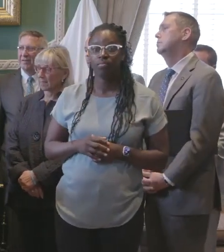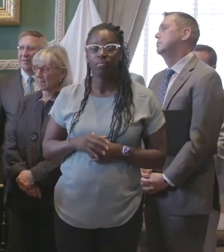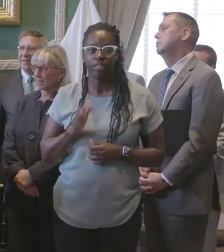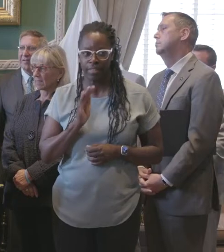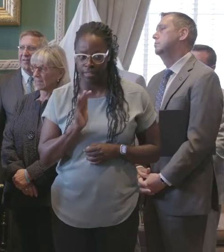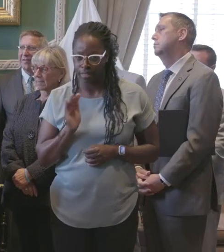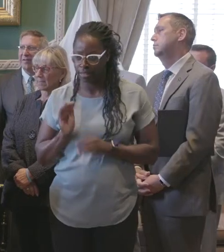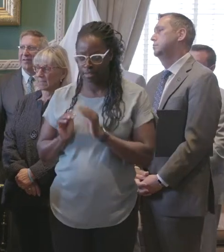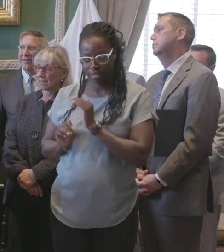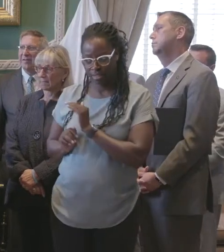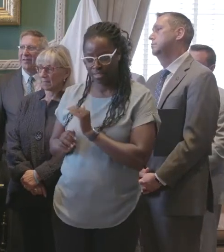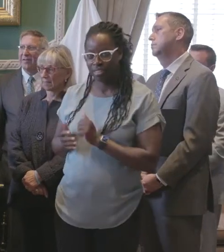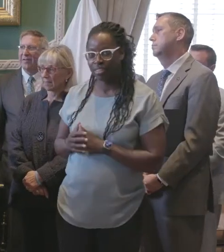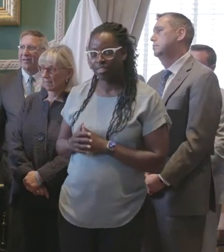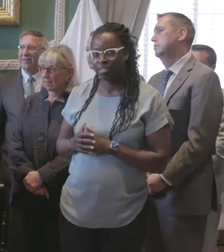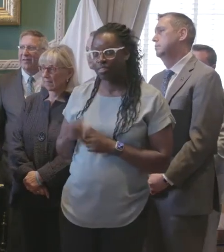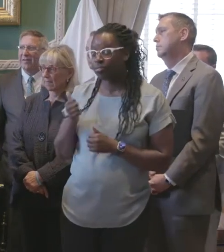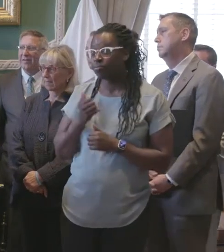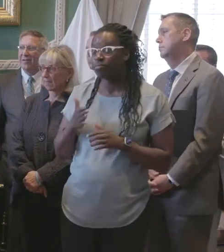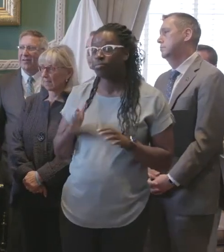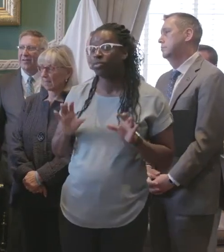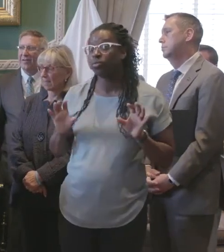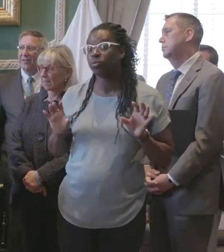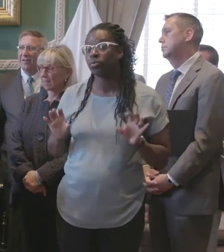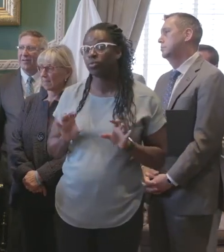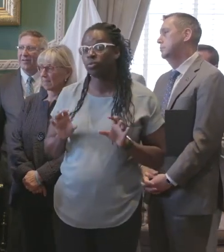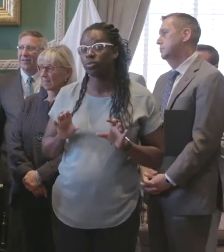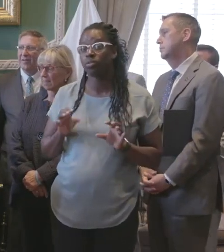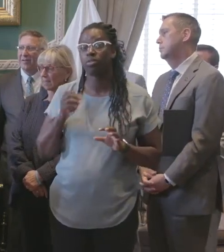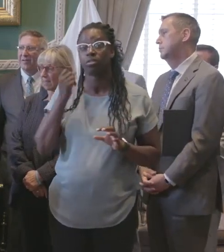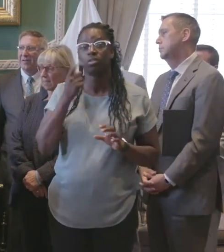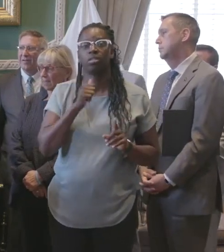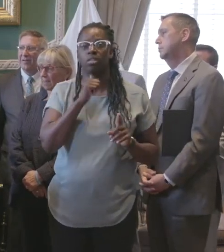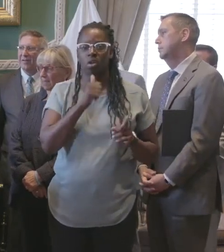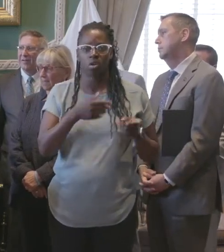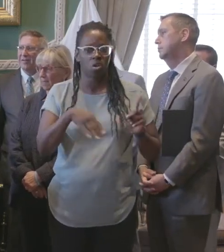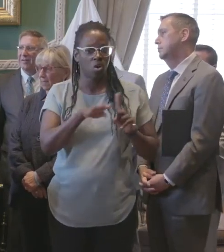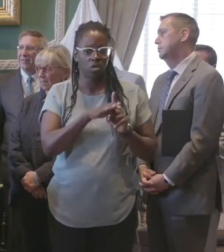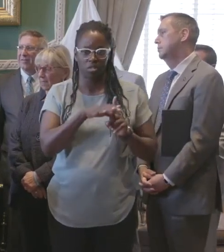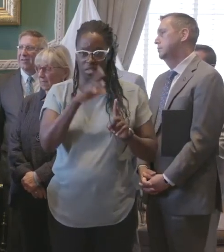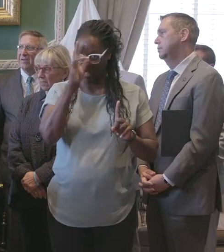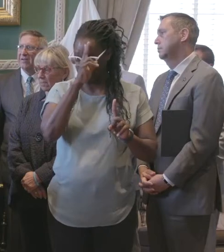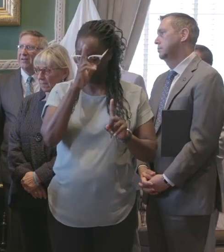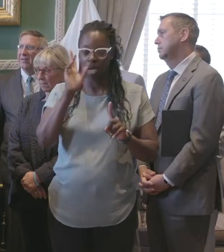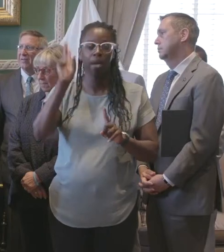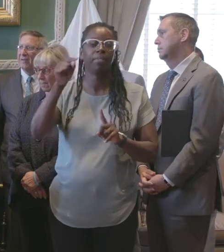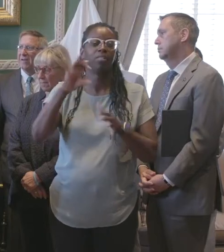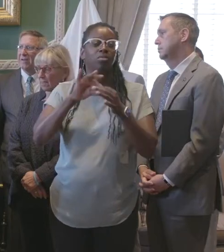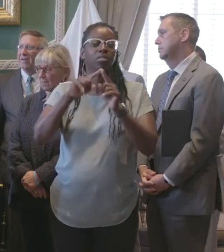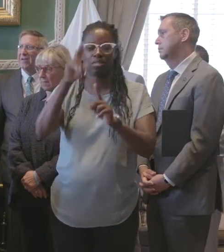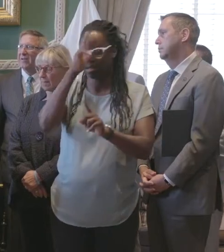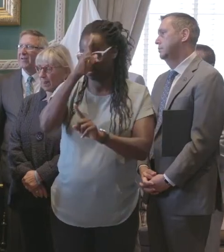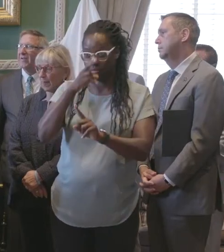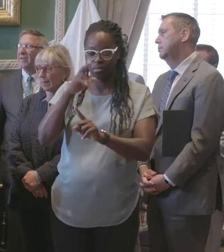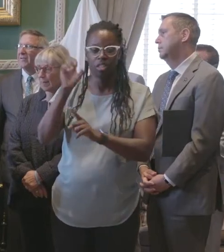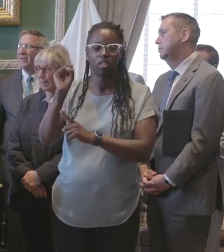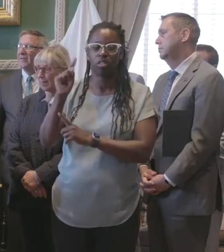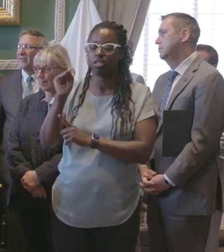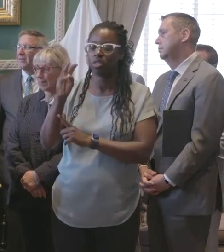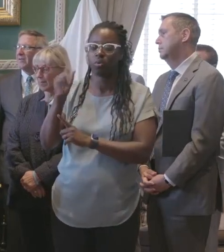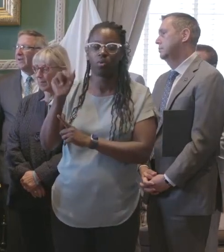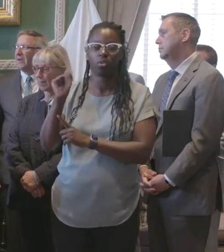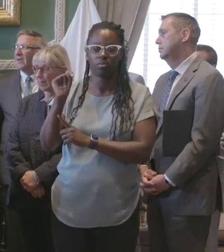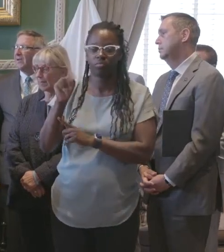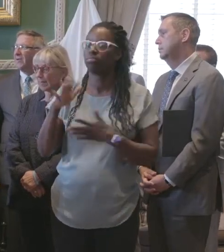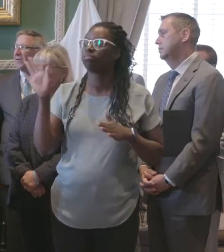closing? Is receivership a possibility? Look, Stewart, it's Stewart's decision to close these hospitals. There's nothing that the state